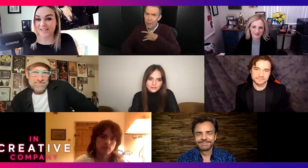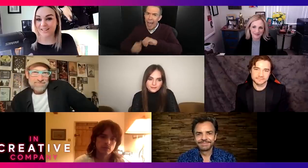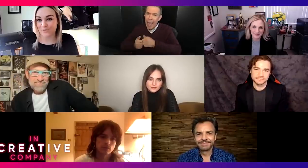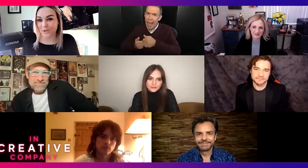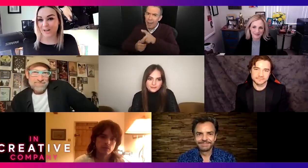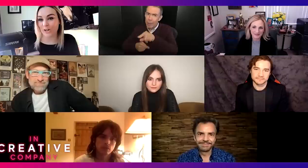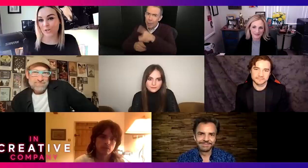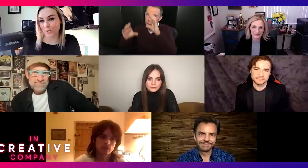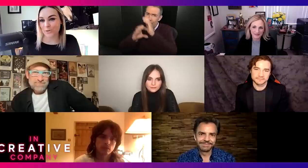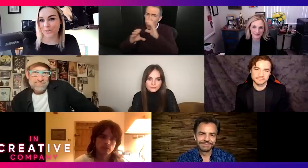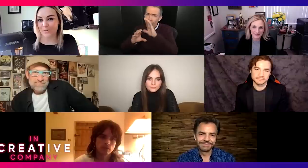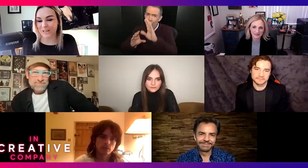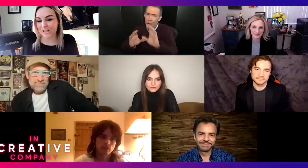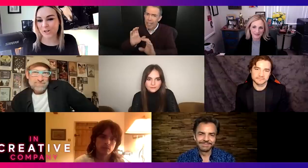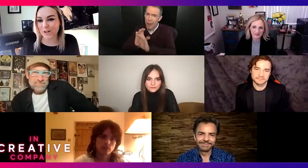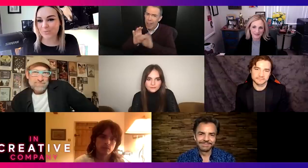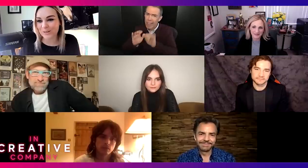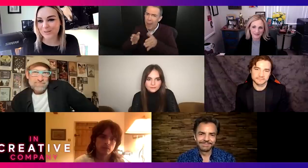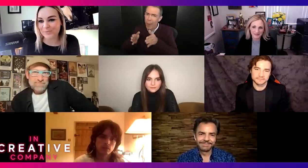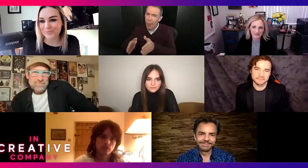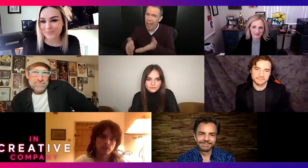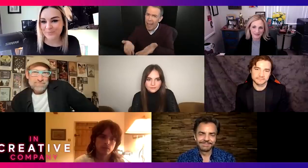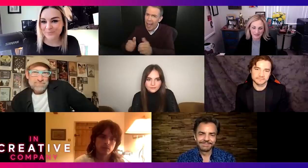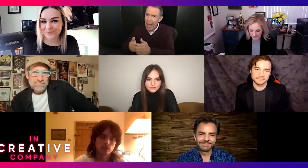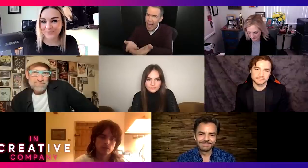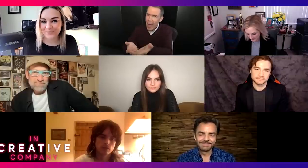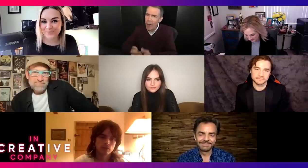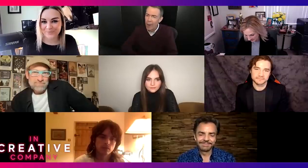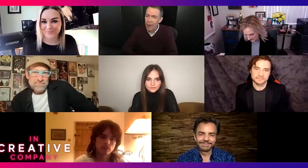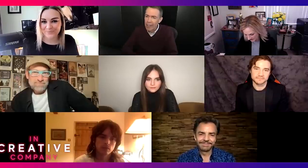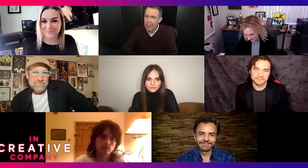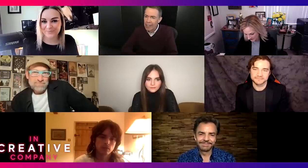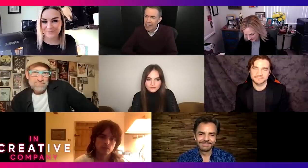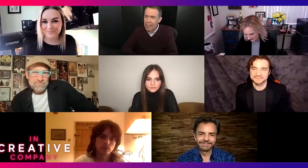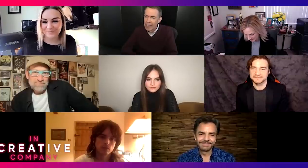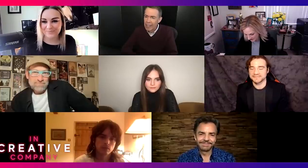explore different sides of your character through that relationship.